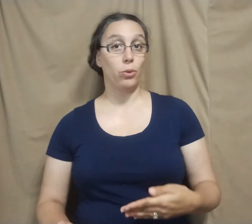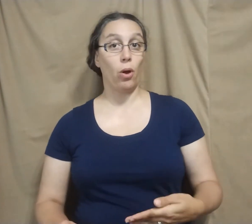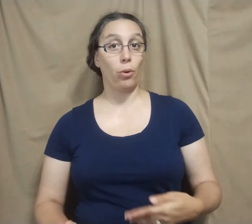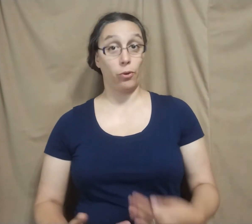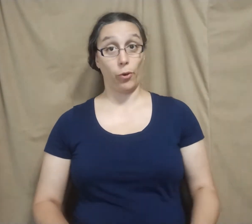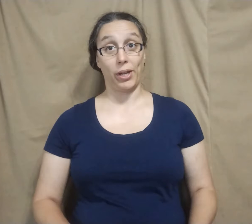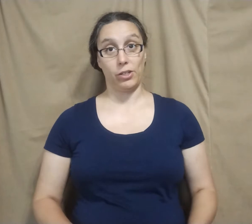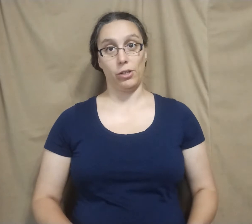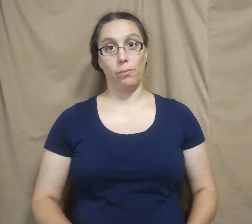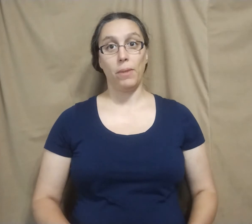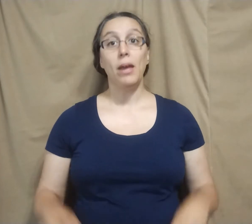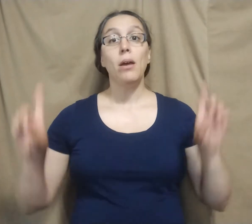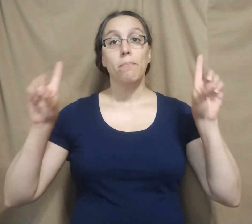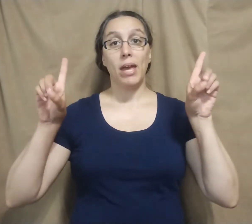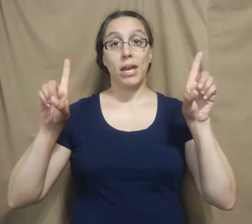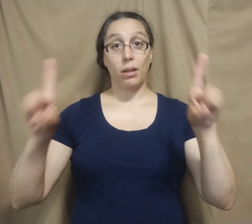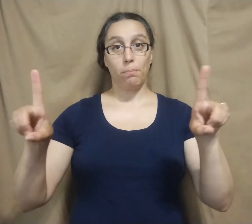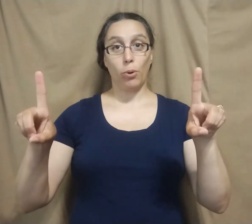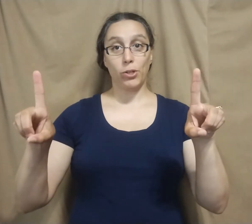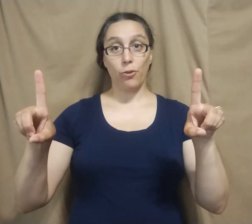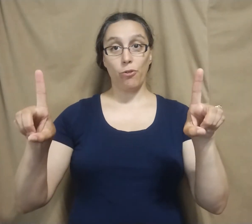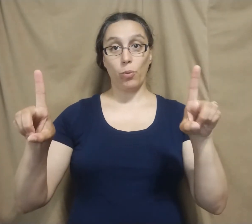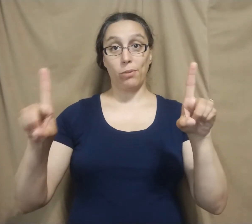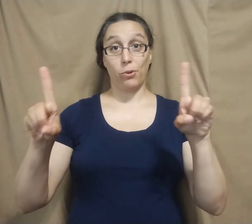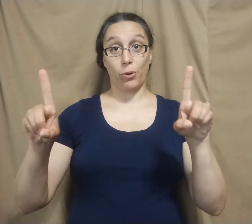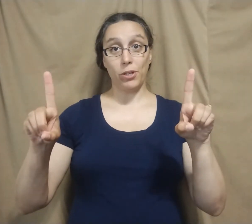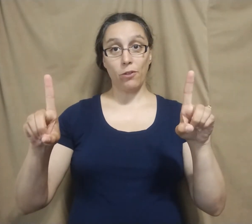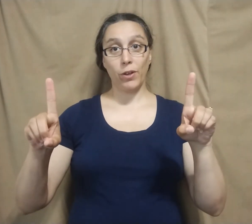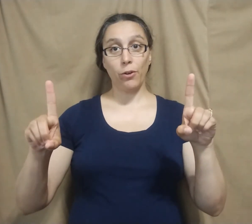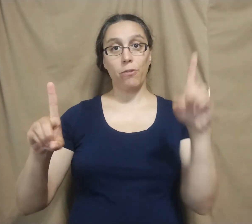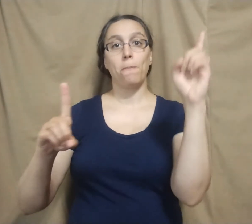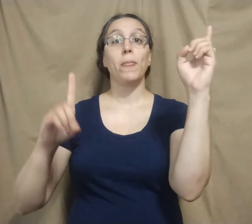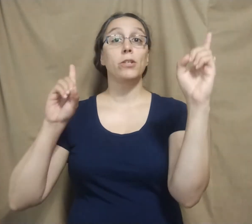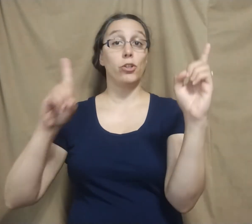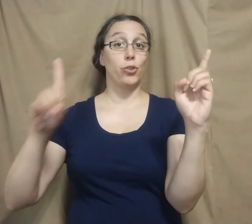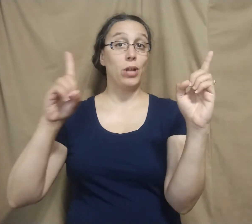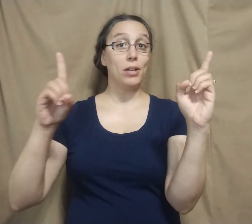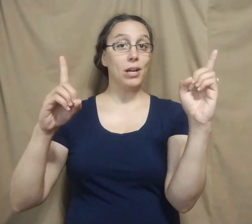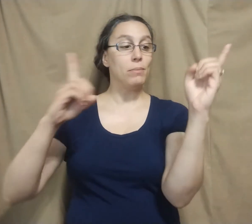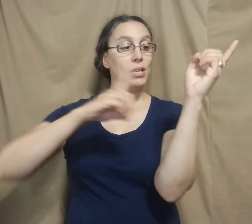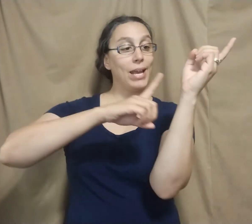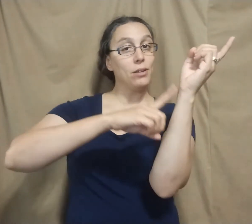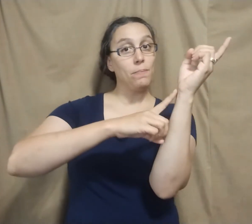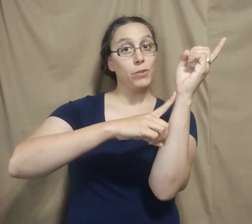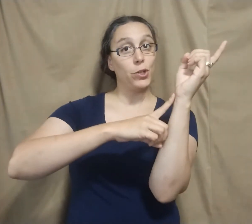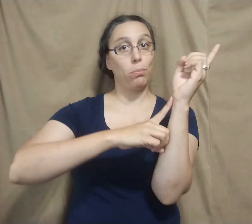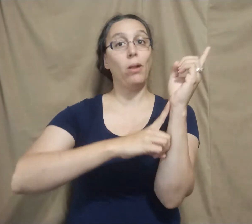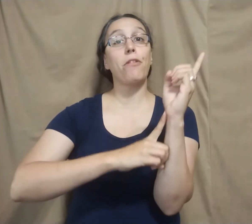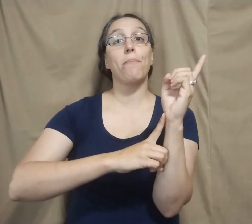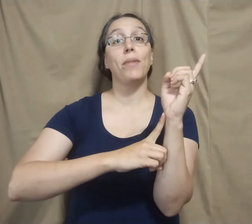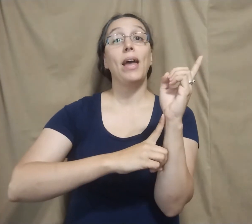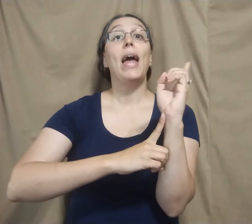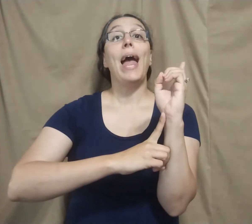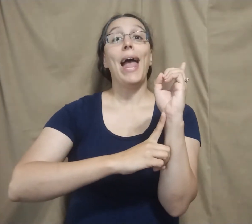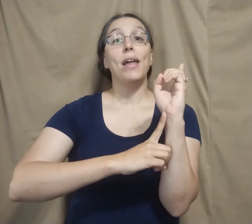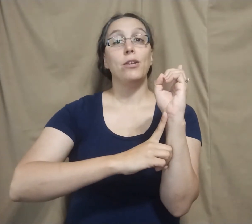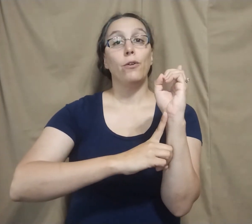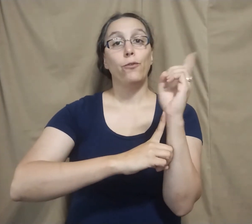are referring to. Make pointers with both your index fingers, touch your non-dominant hand to your pulse, and